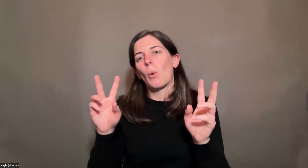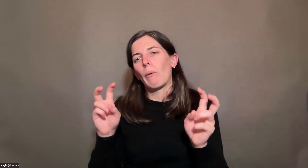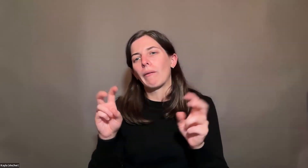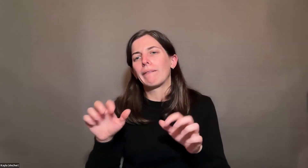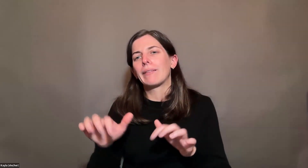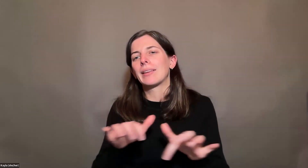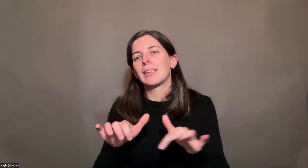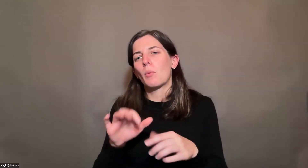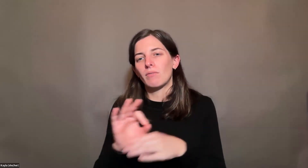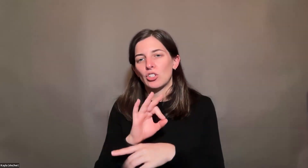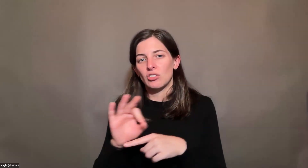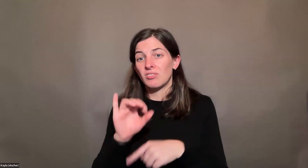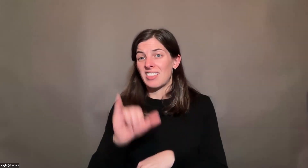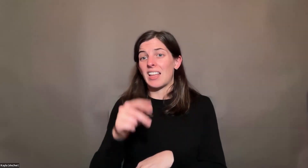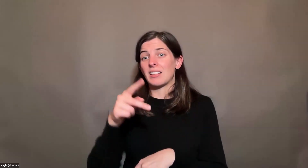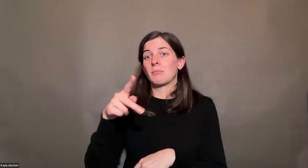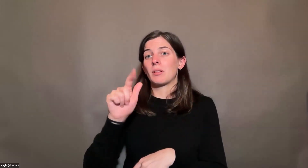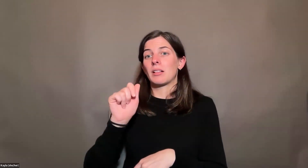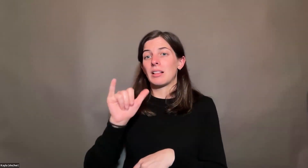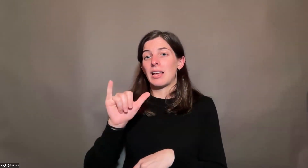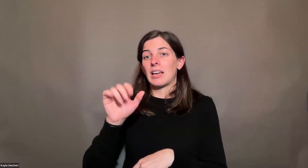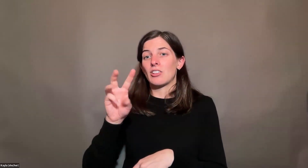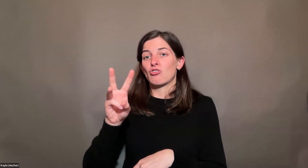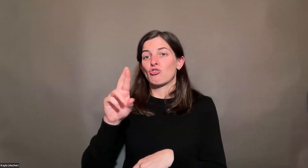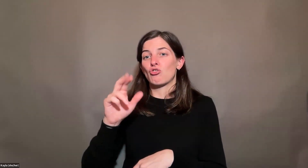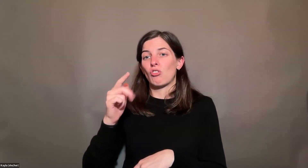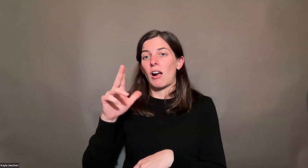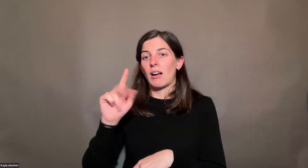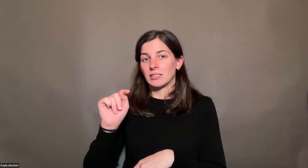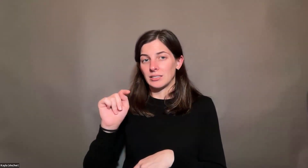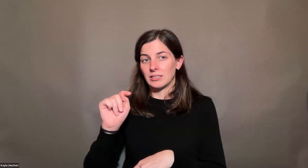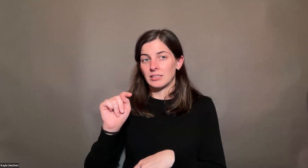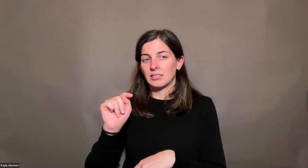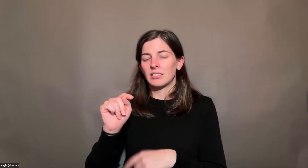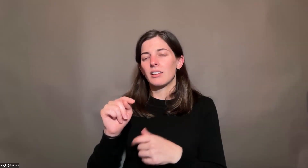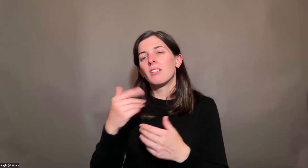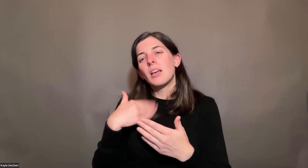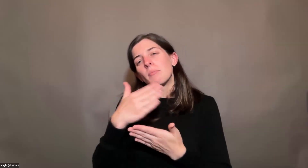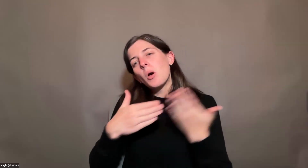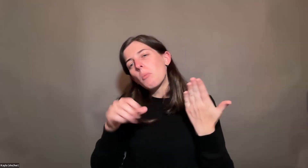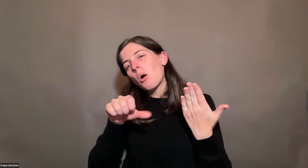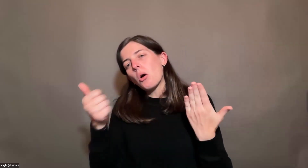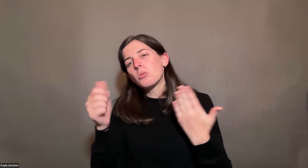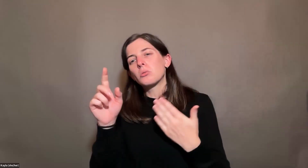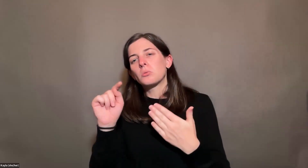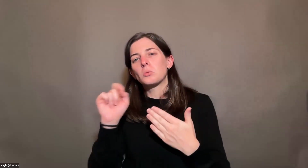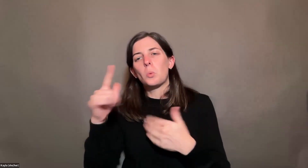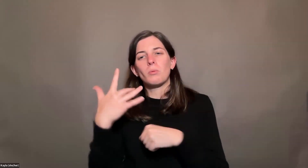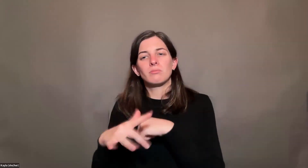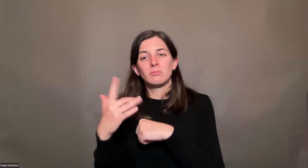the Playwright testing thing. And some sort of like other tools which is available, like Chrome DevTools, I